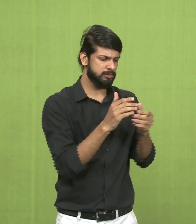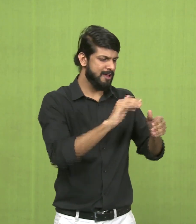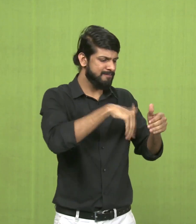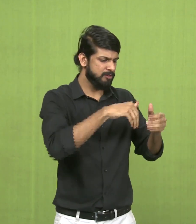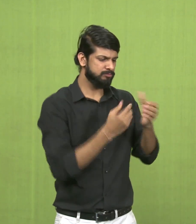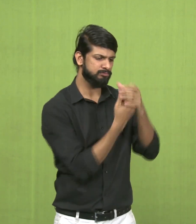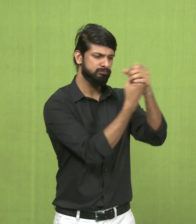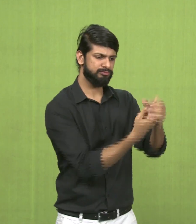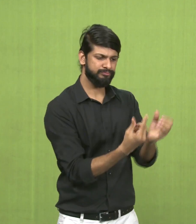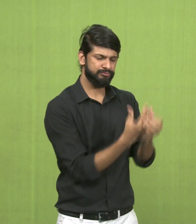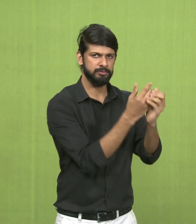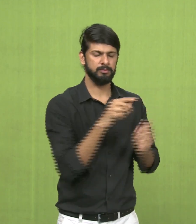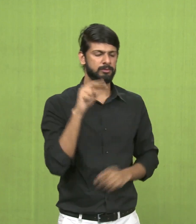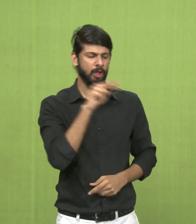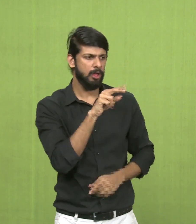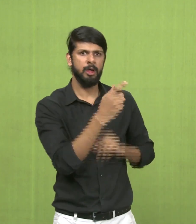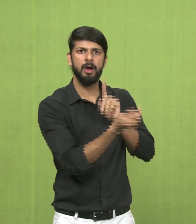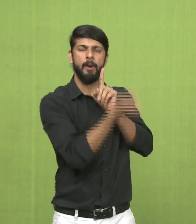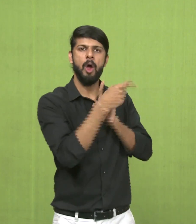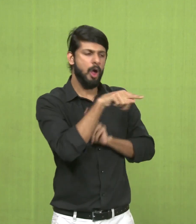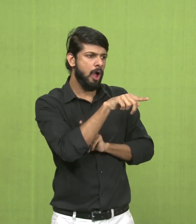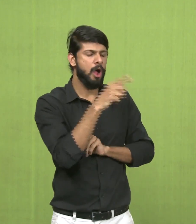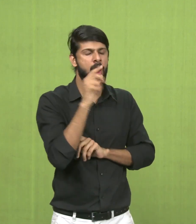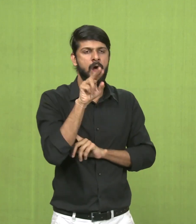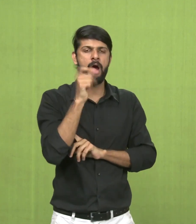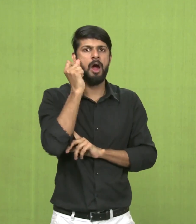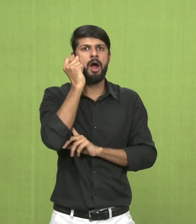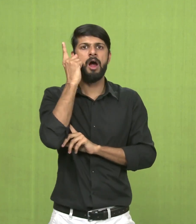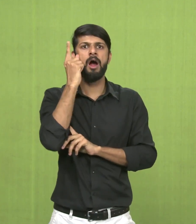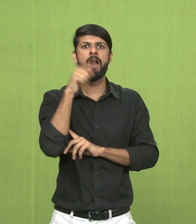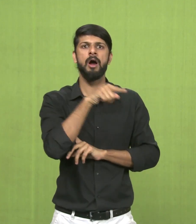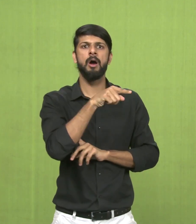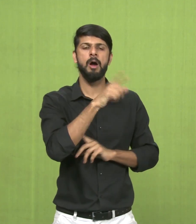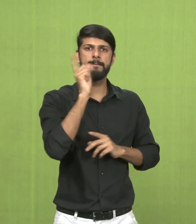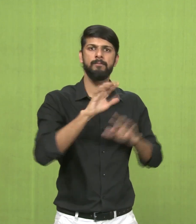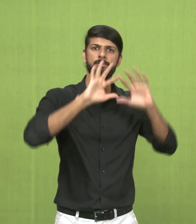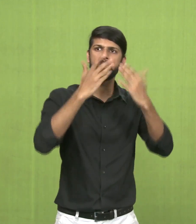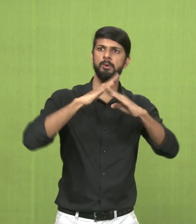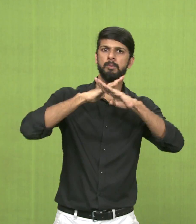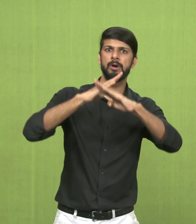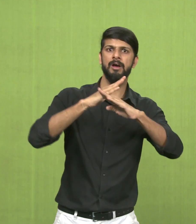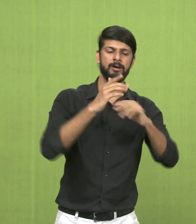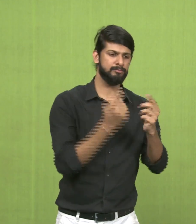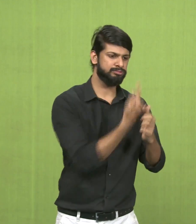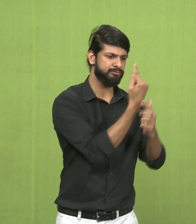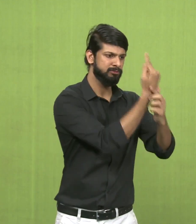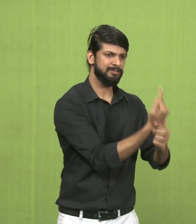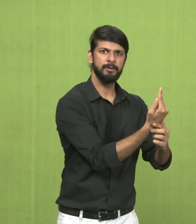For example, we are talking a lot about global warming and the importance of plants and trees. So, how to